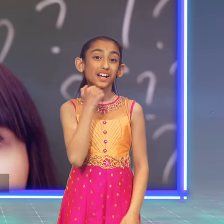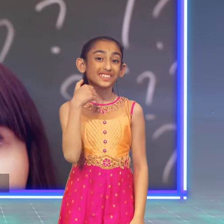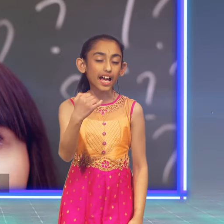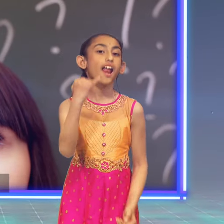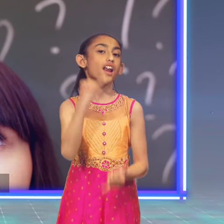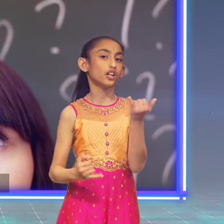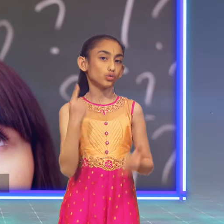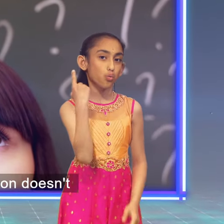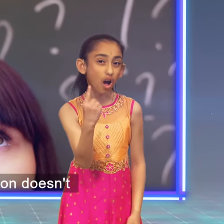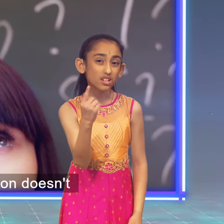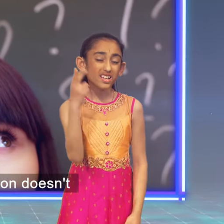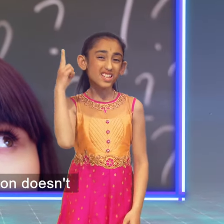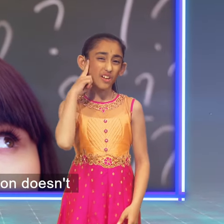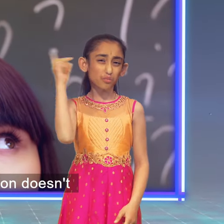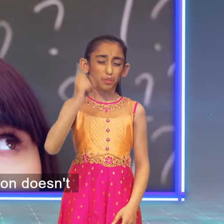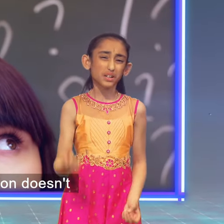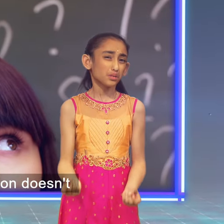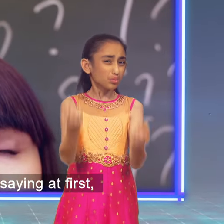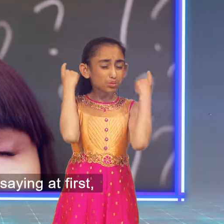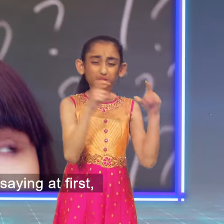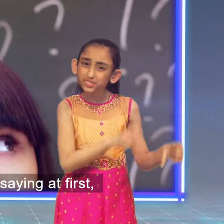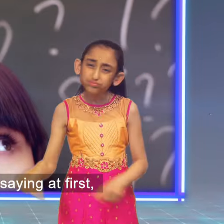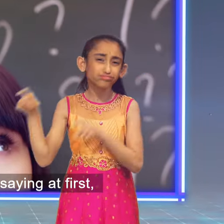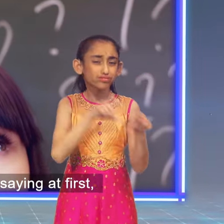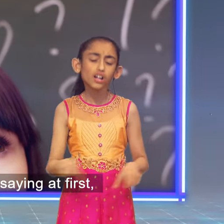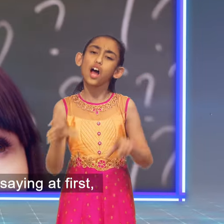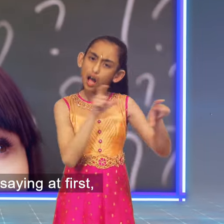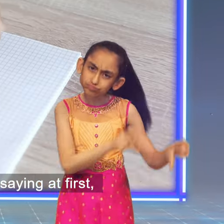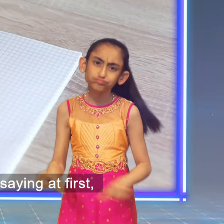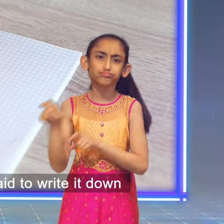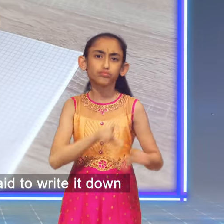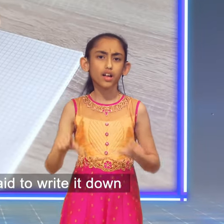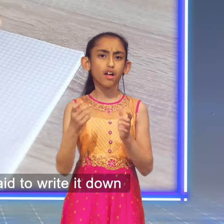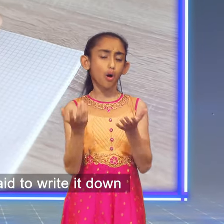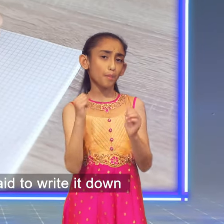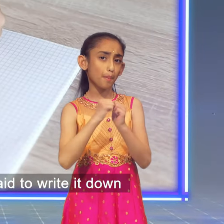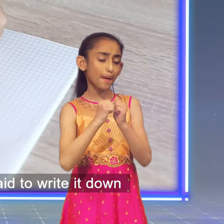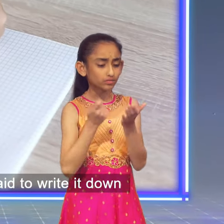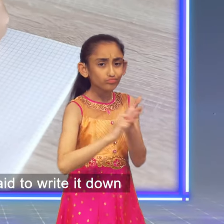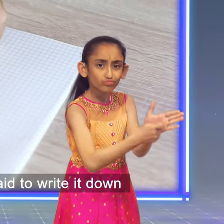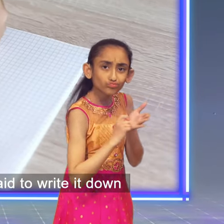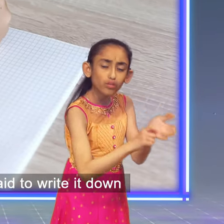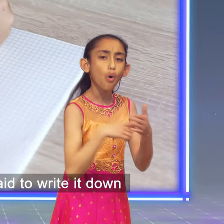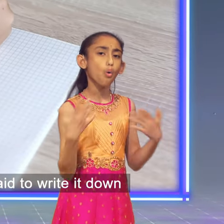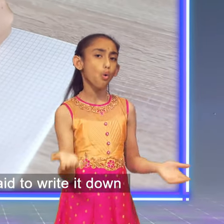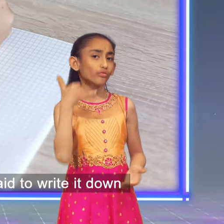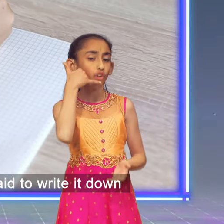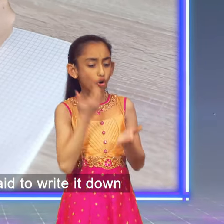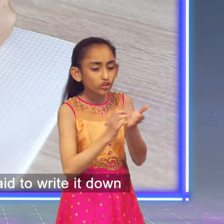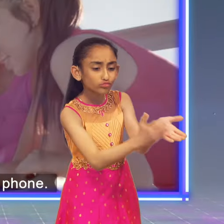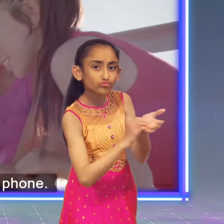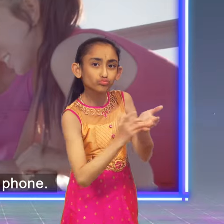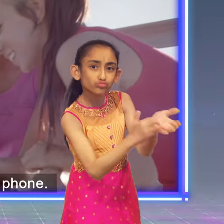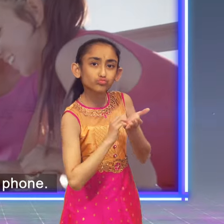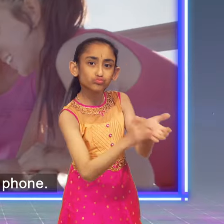And lastly, even if the deaf person doesn't understand what you're saying at first, keep trying and don't be afraid to write it down